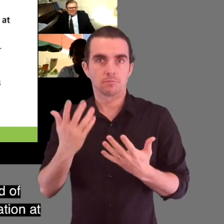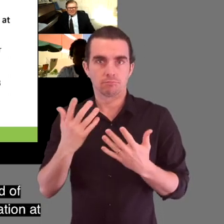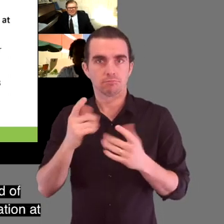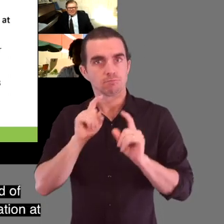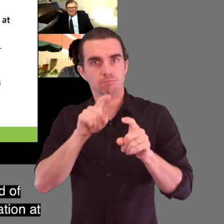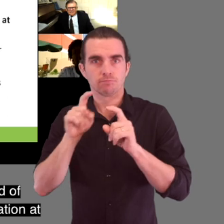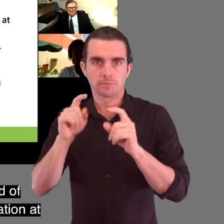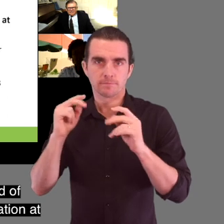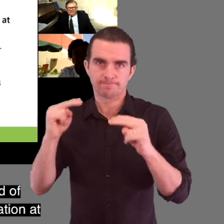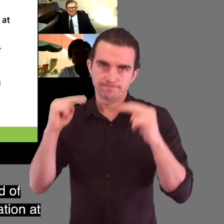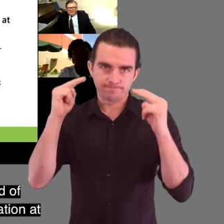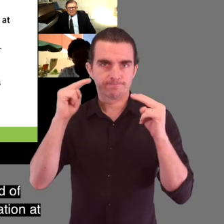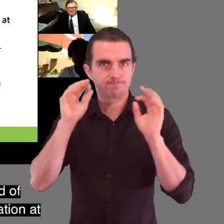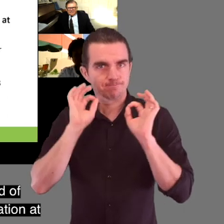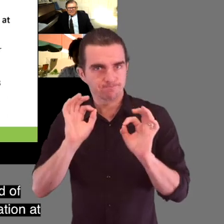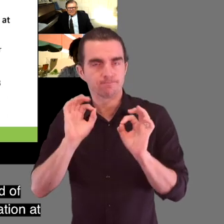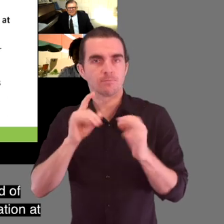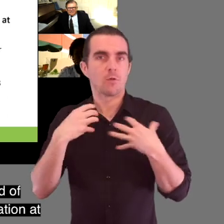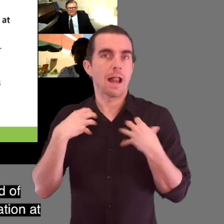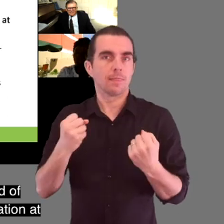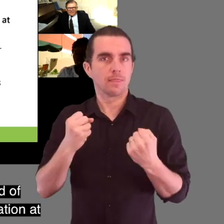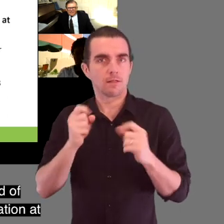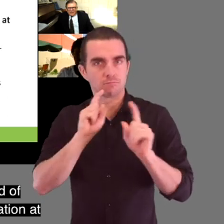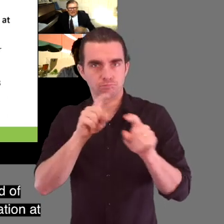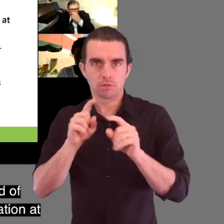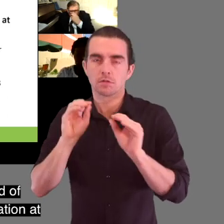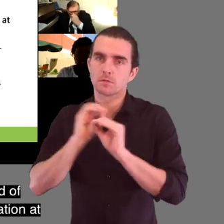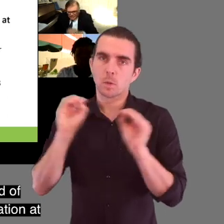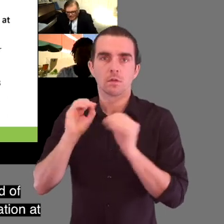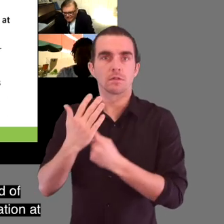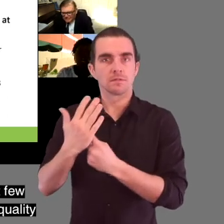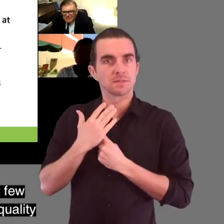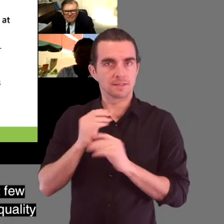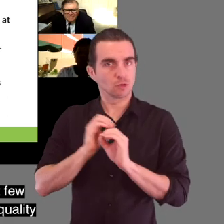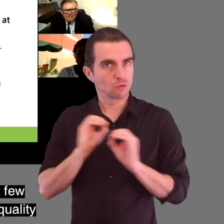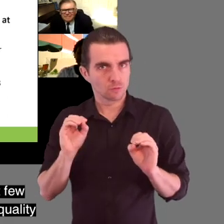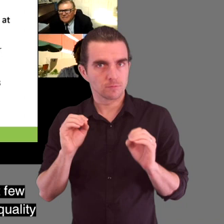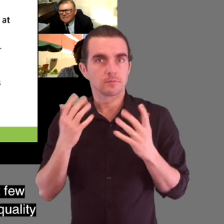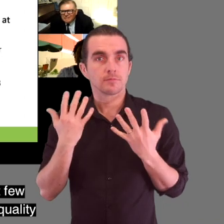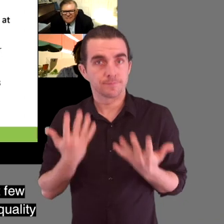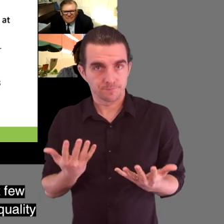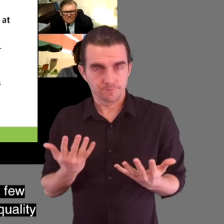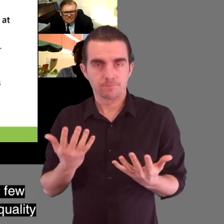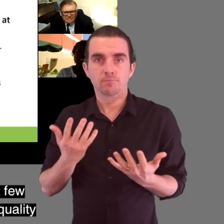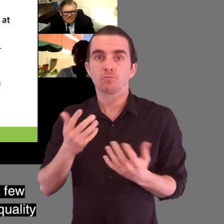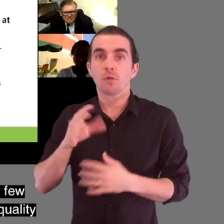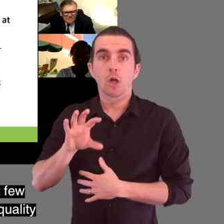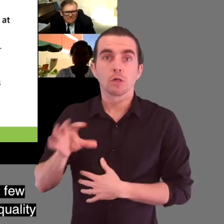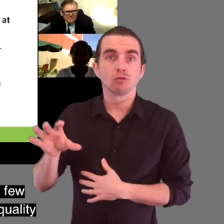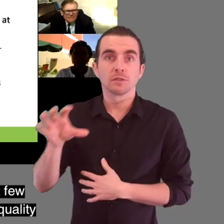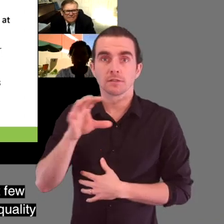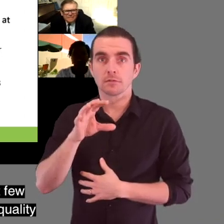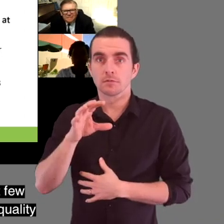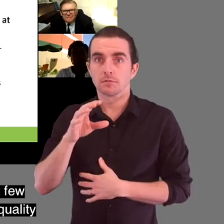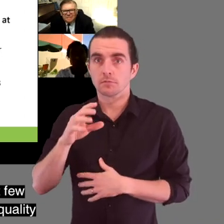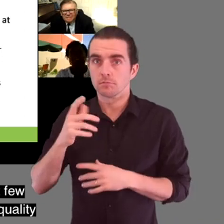highest standard of health care without discrimination at all. However, the reality is that